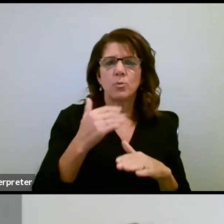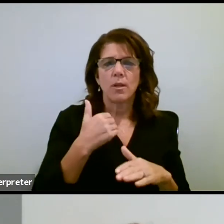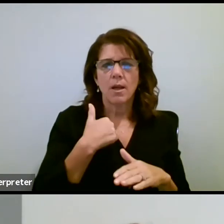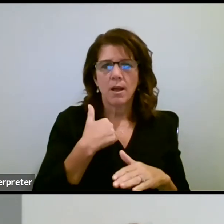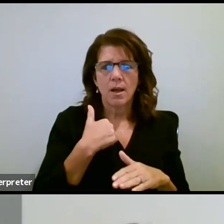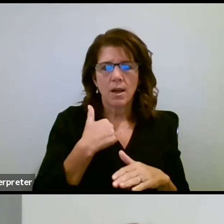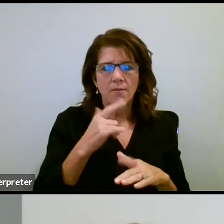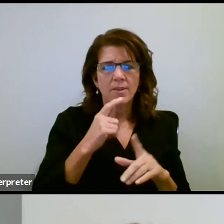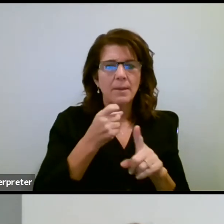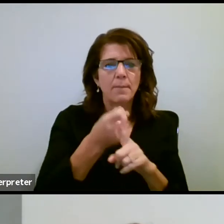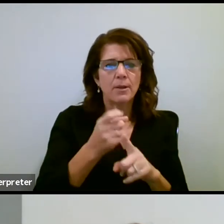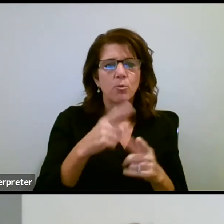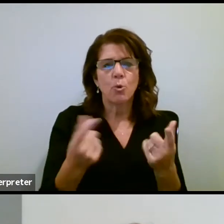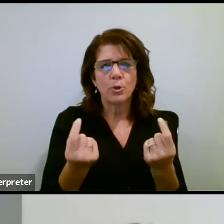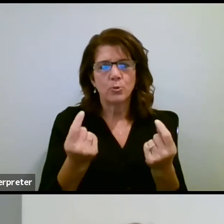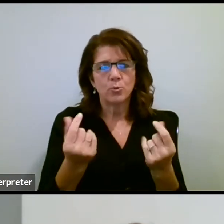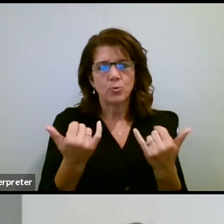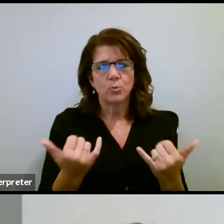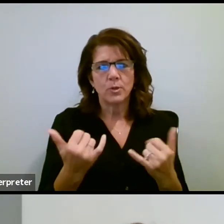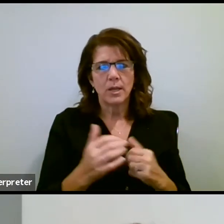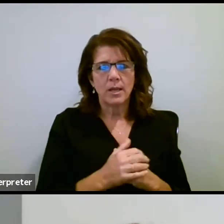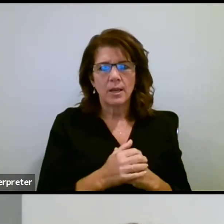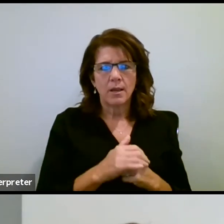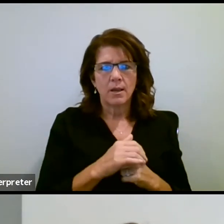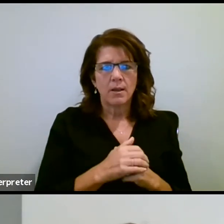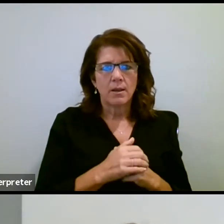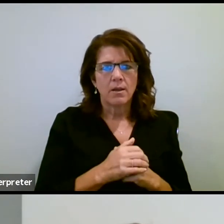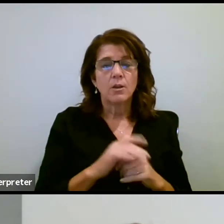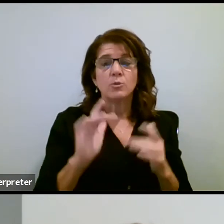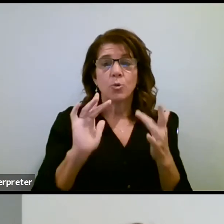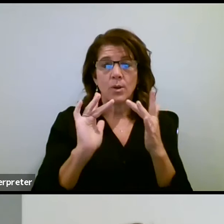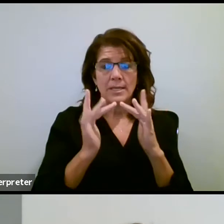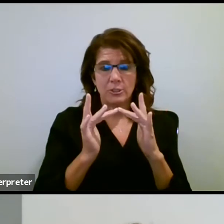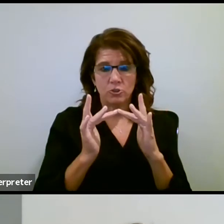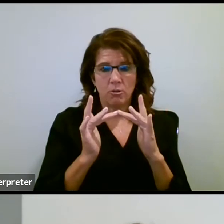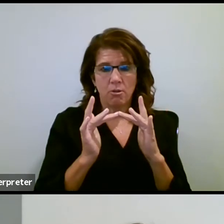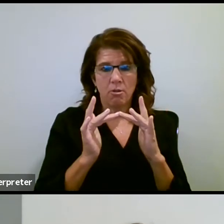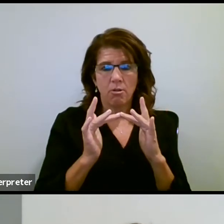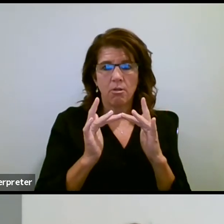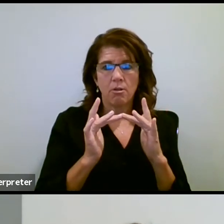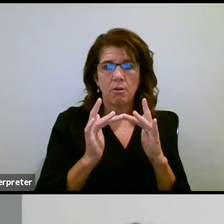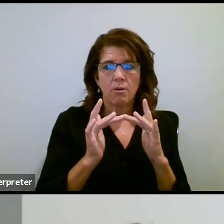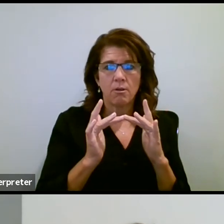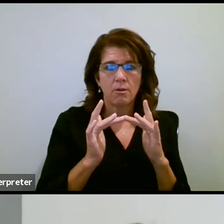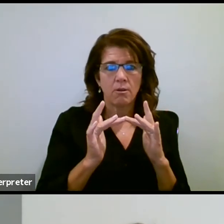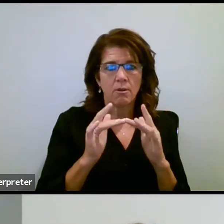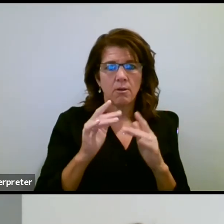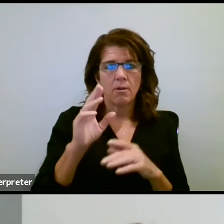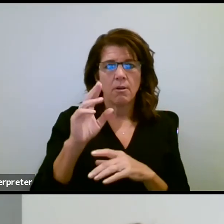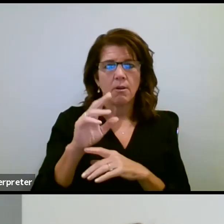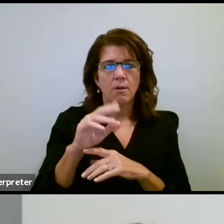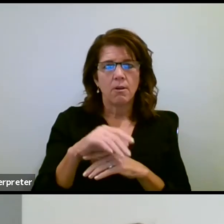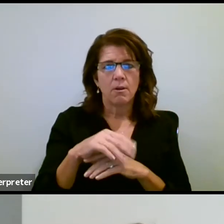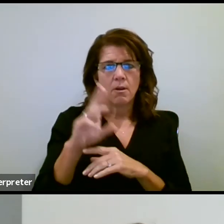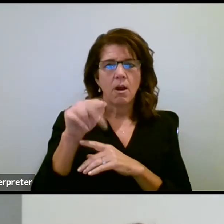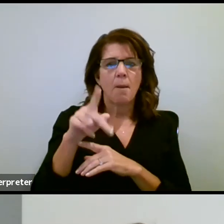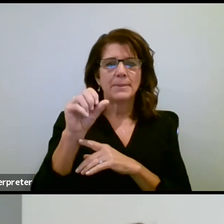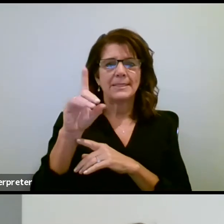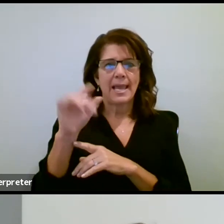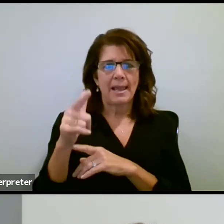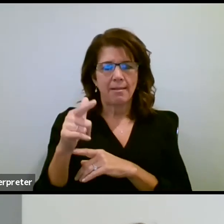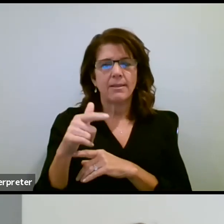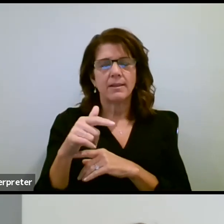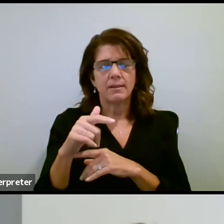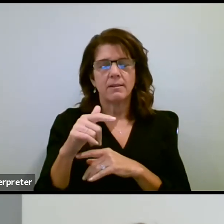do today. It's going to change. So that's where the digital upskilling of older adults is important. Within